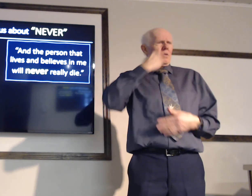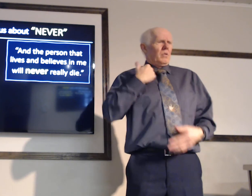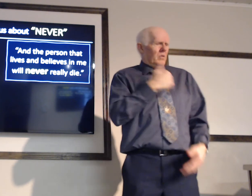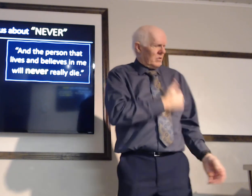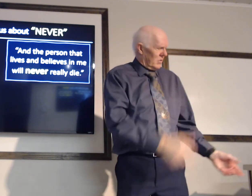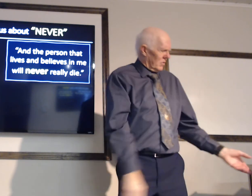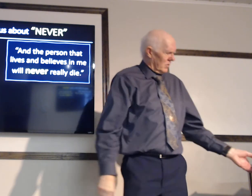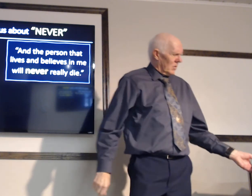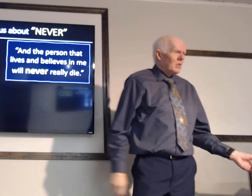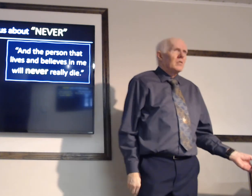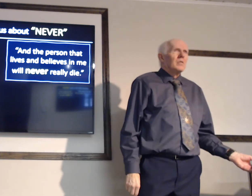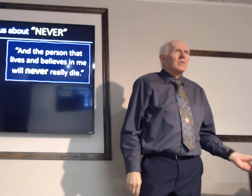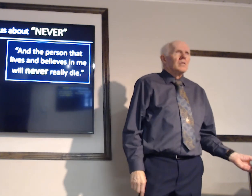This is good news for us.